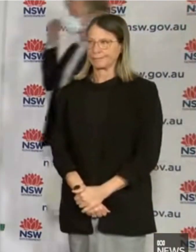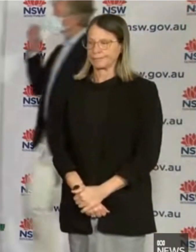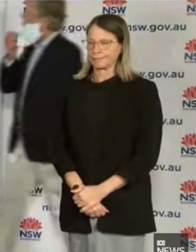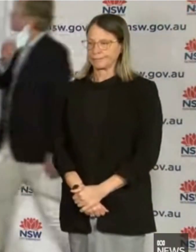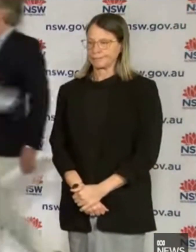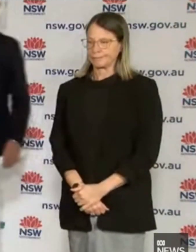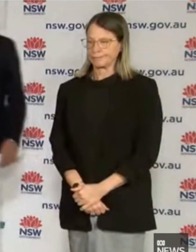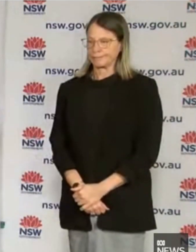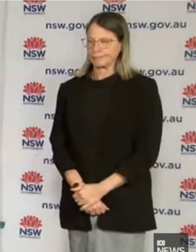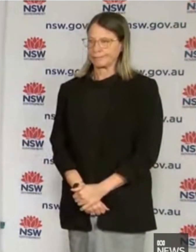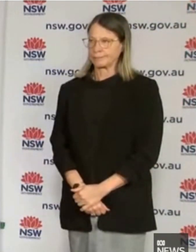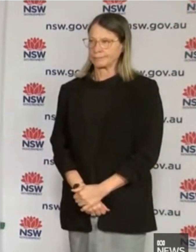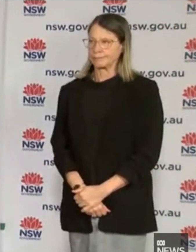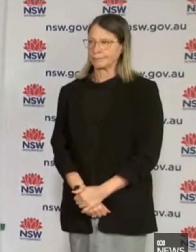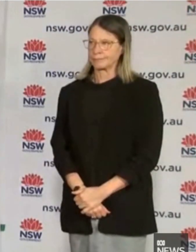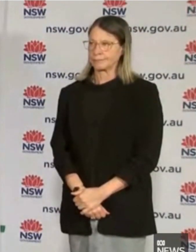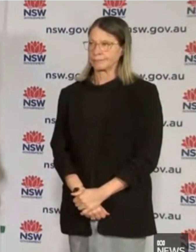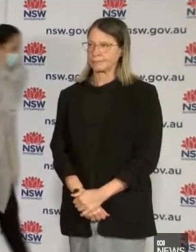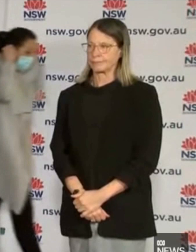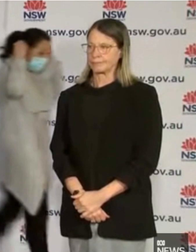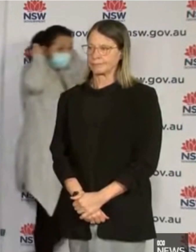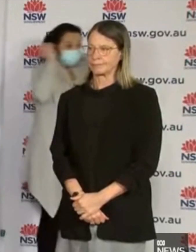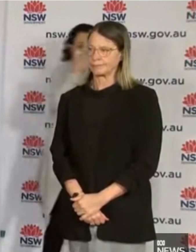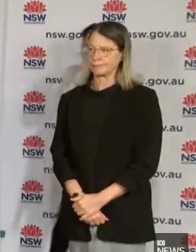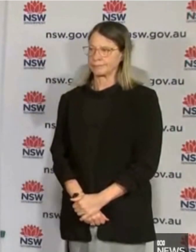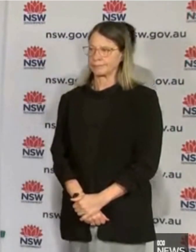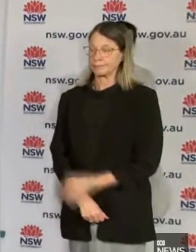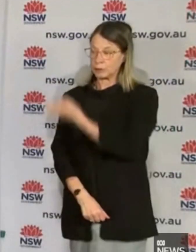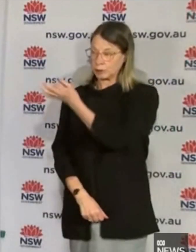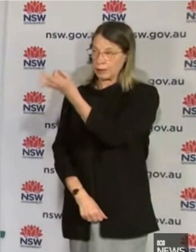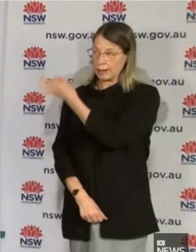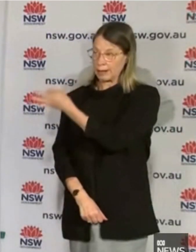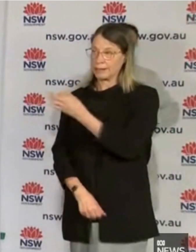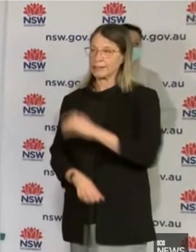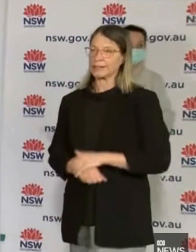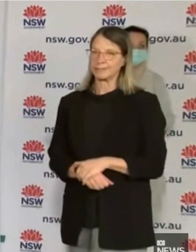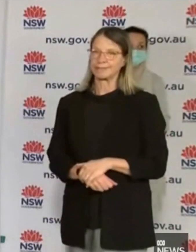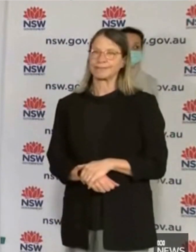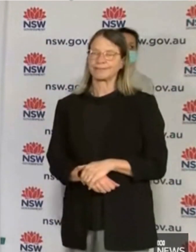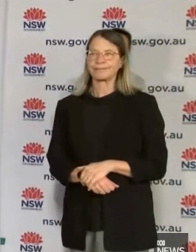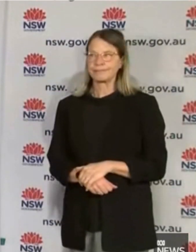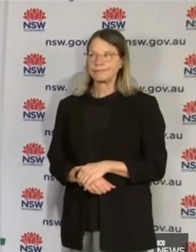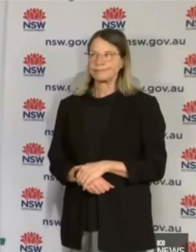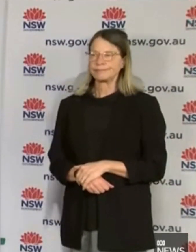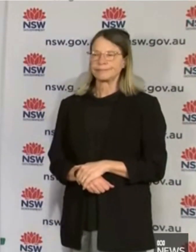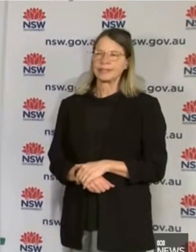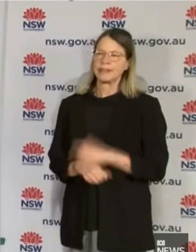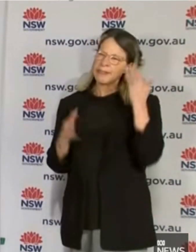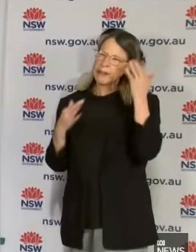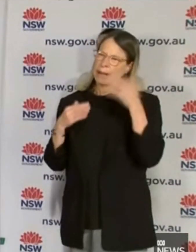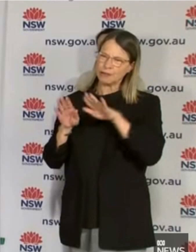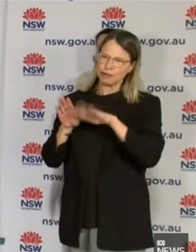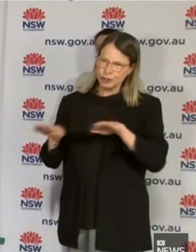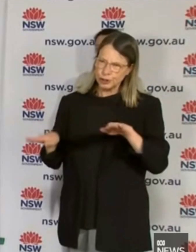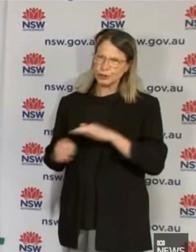In terms of the same to what I was before, when you reached 78%, when those vaccination rates pick up, with schools, would